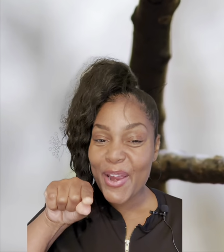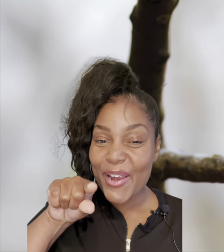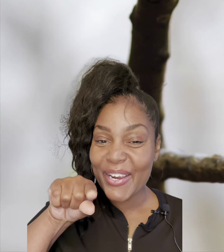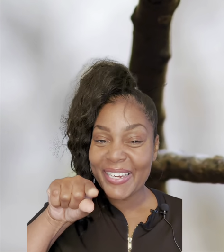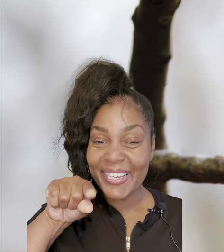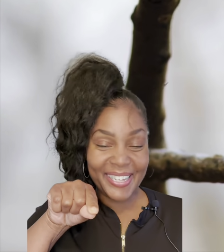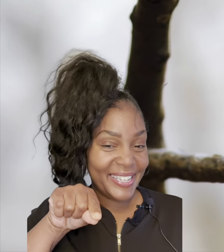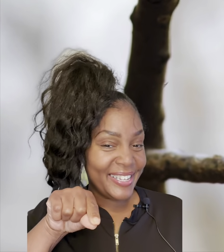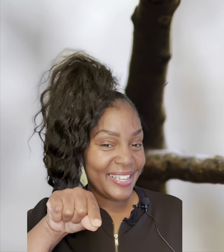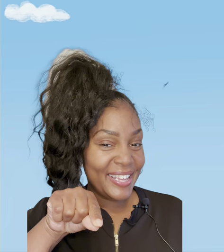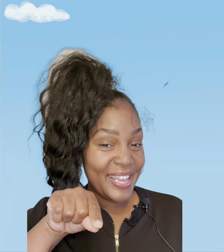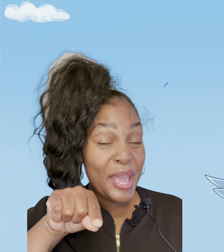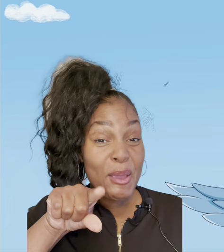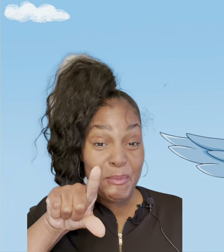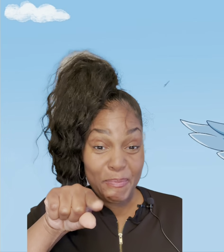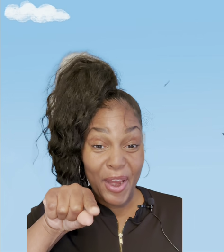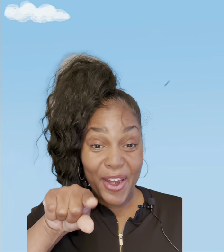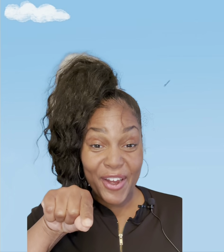Bird!